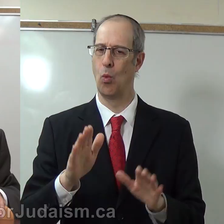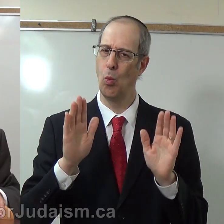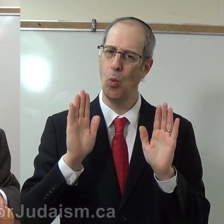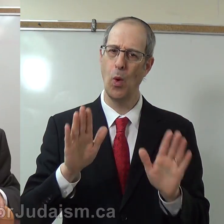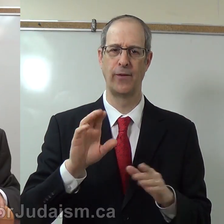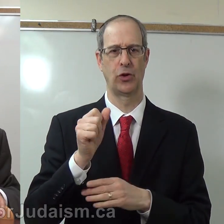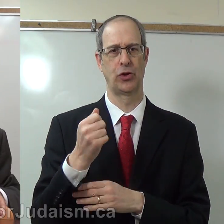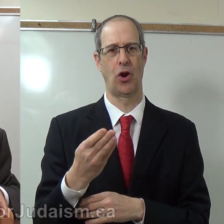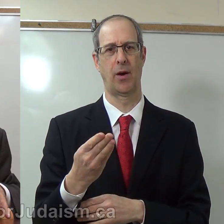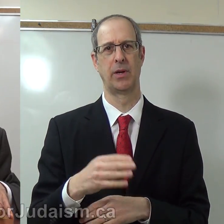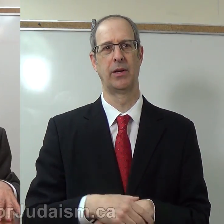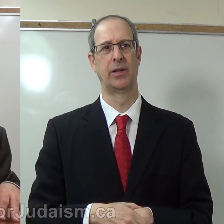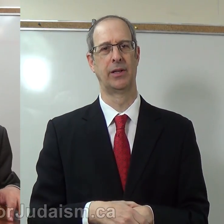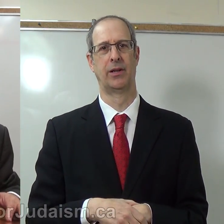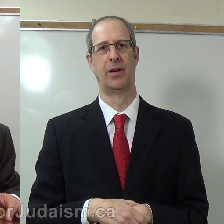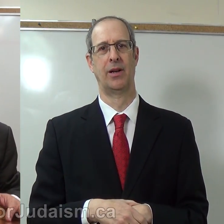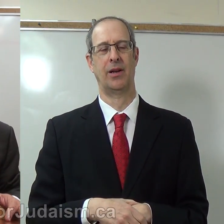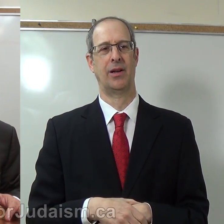great job